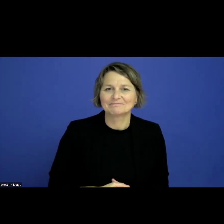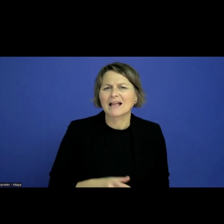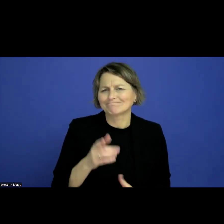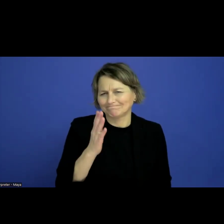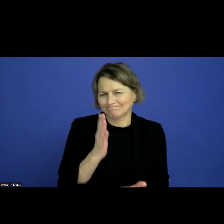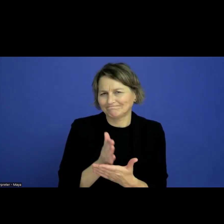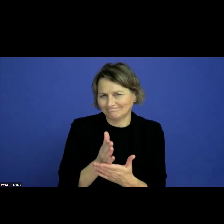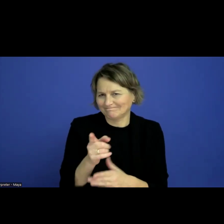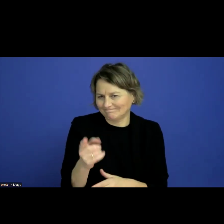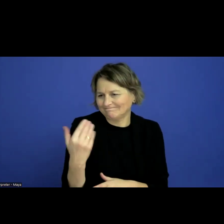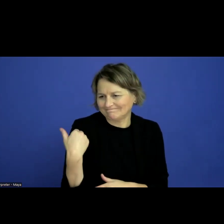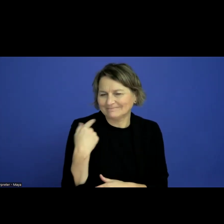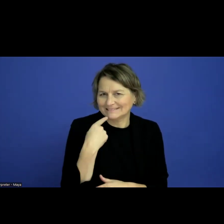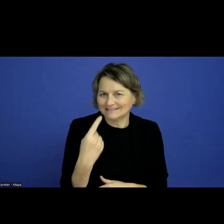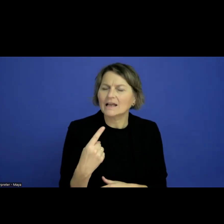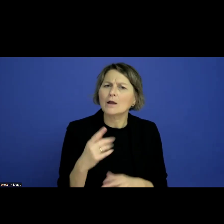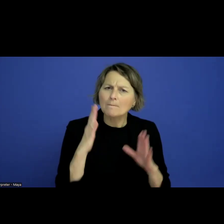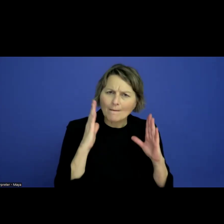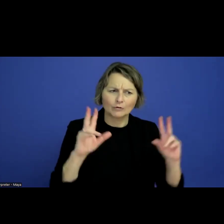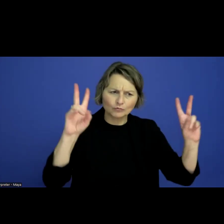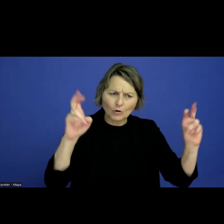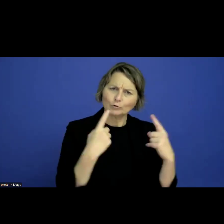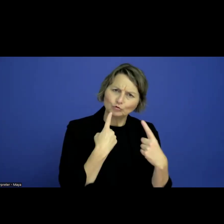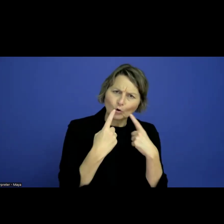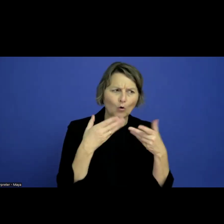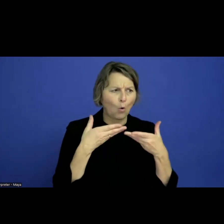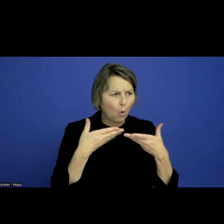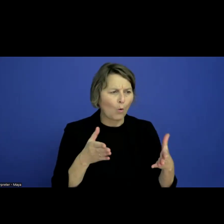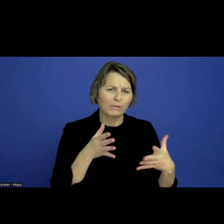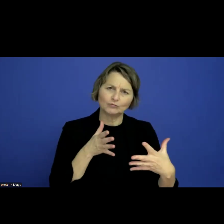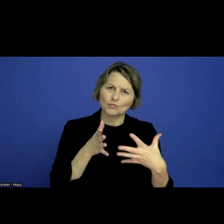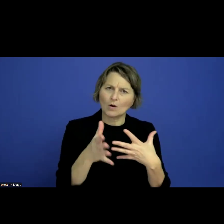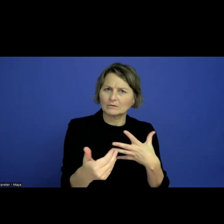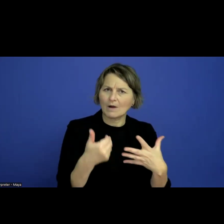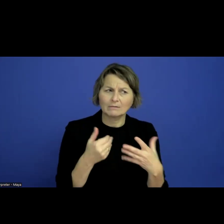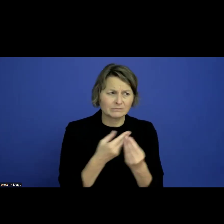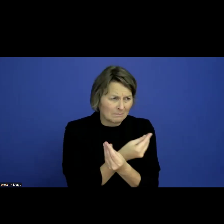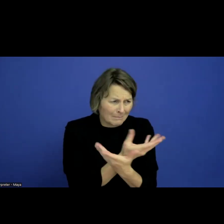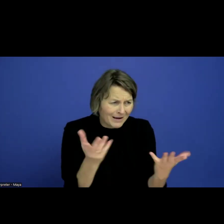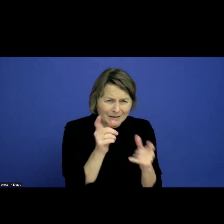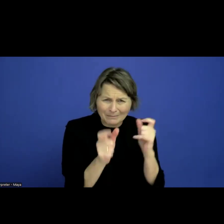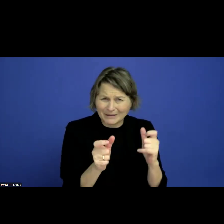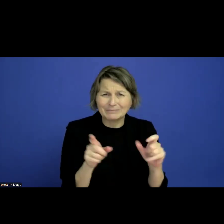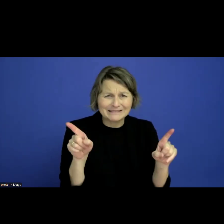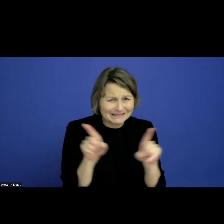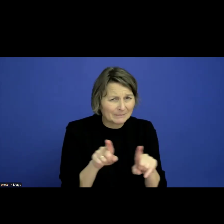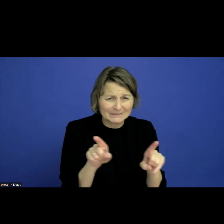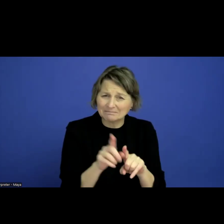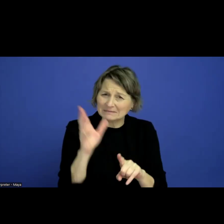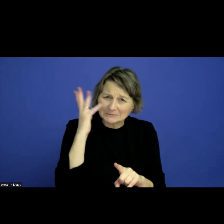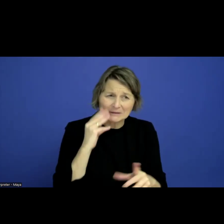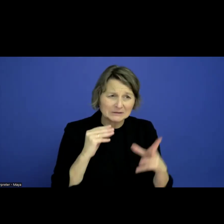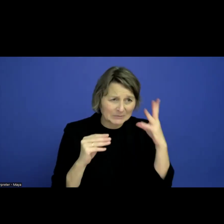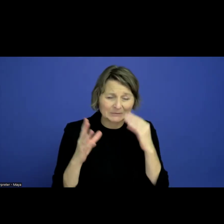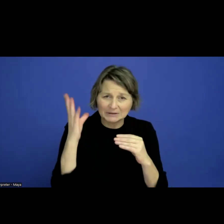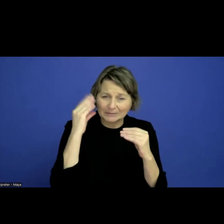talk about it, just now recognizing that this is a reality for a lot of people and just opening this space. And I hope with also our